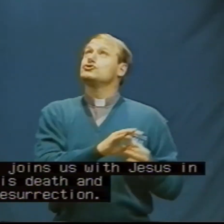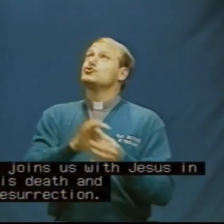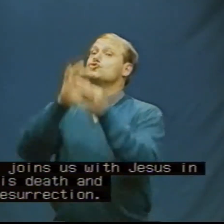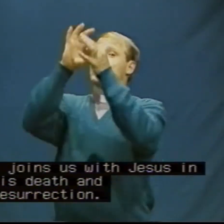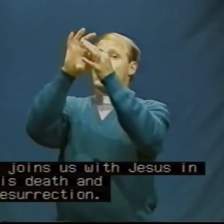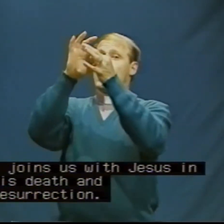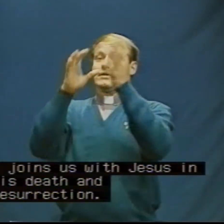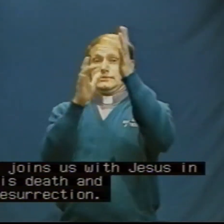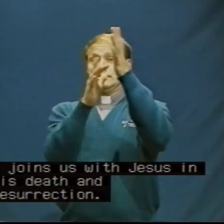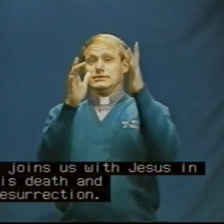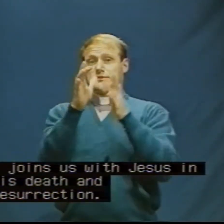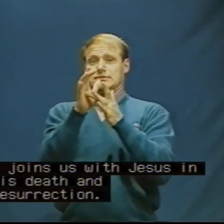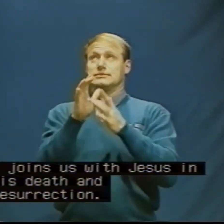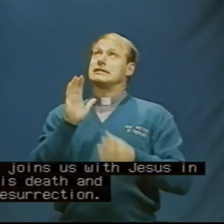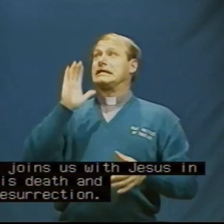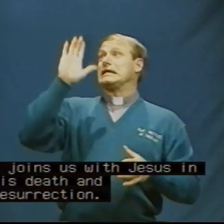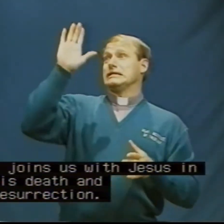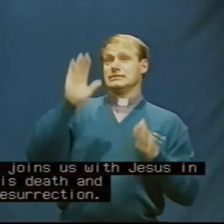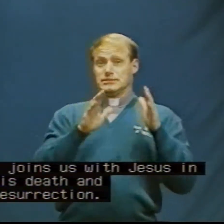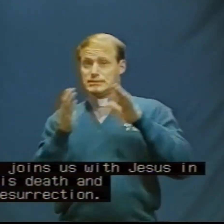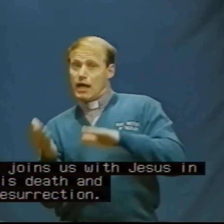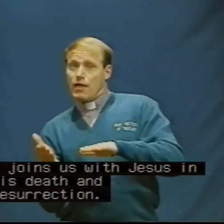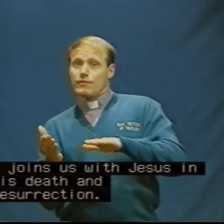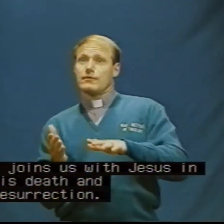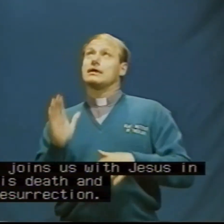joins us with Jesus in his death and resurrection.